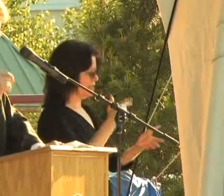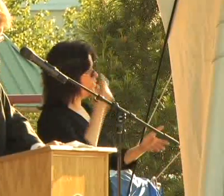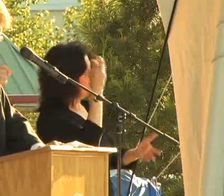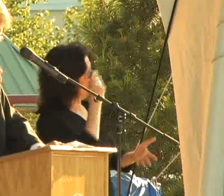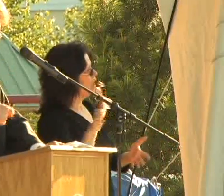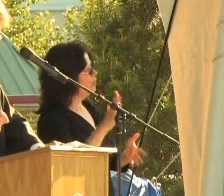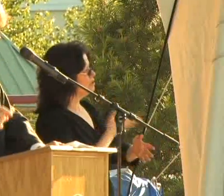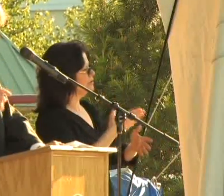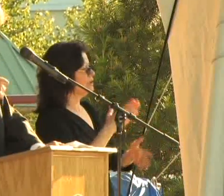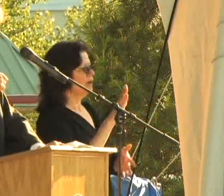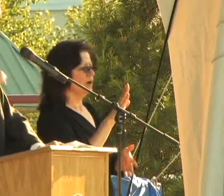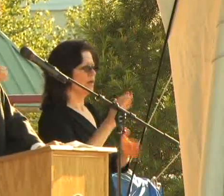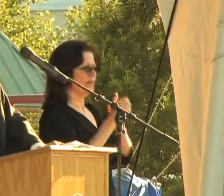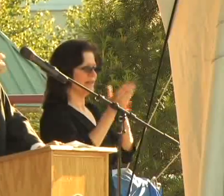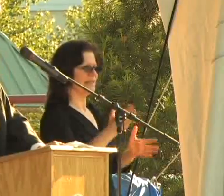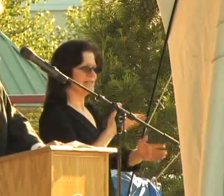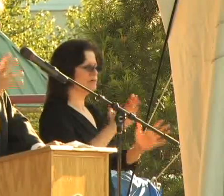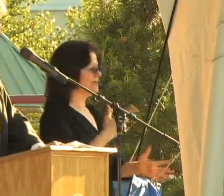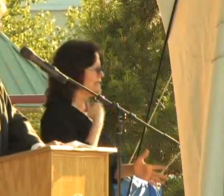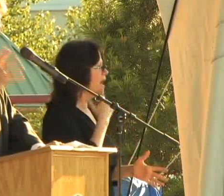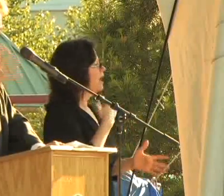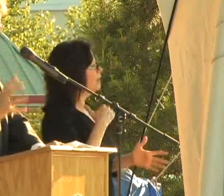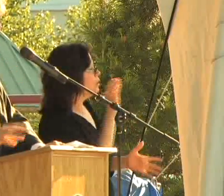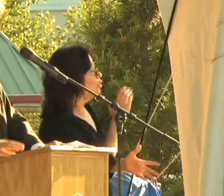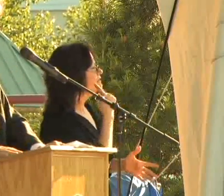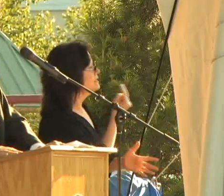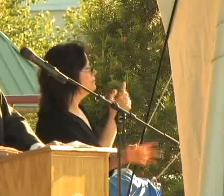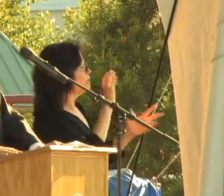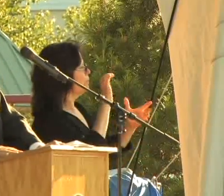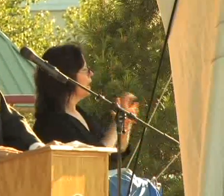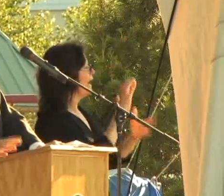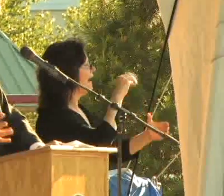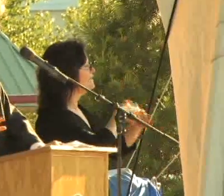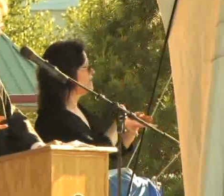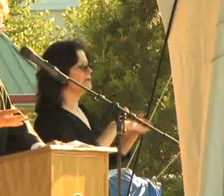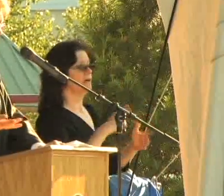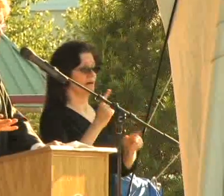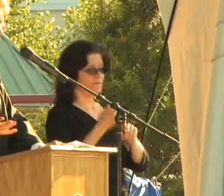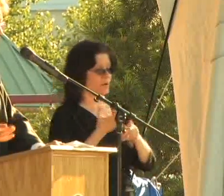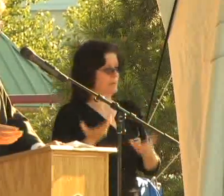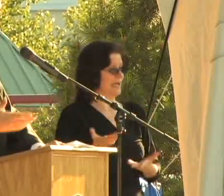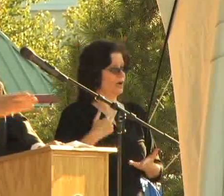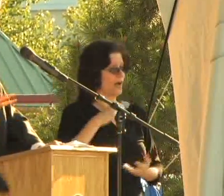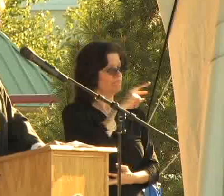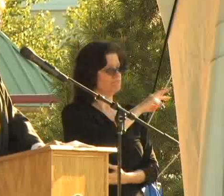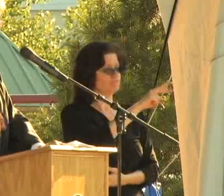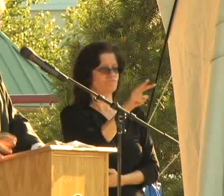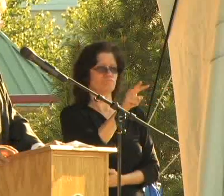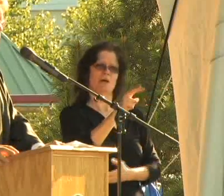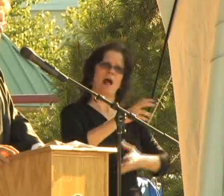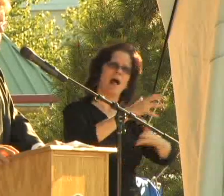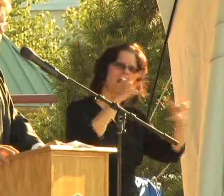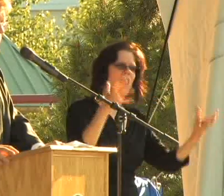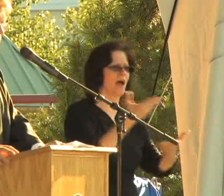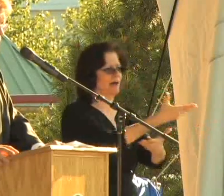songs where Bret Michaels sings that he's looking for something to believe in. Well, from where I'm standing, there's a whole lot